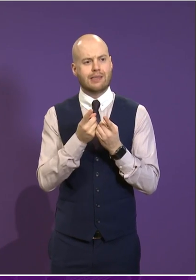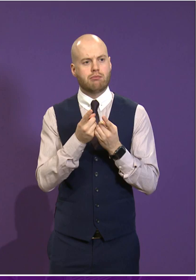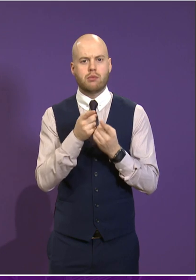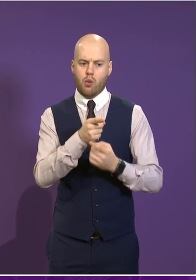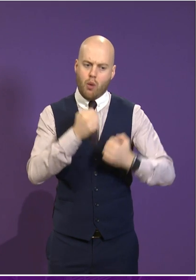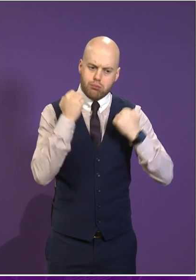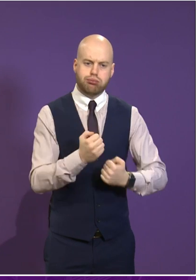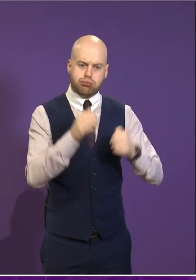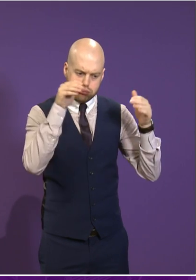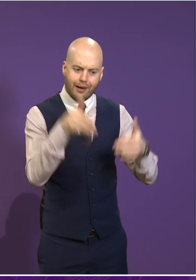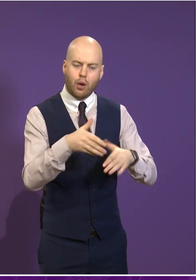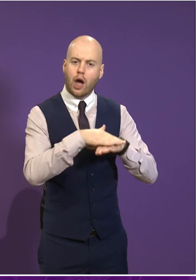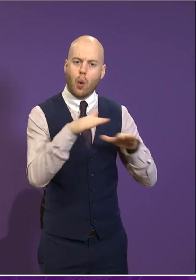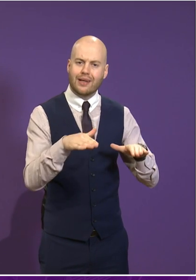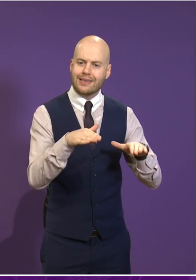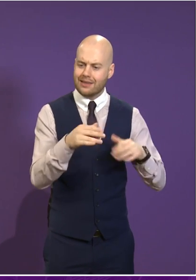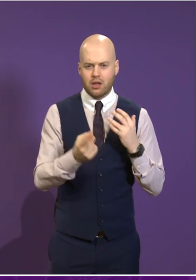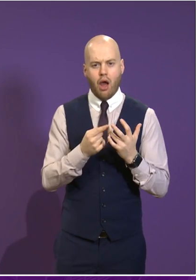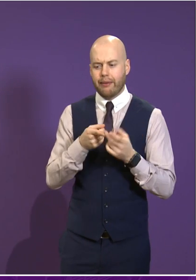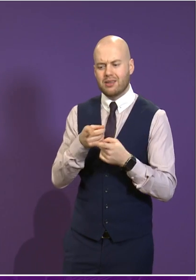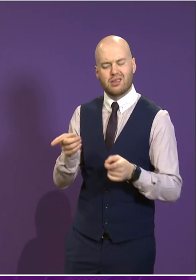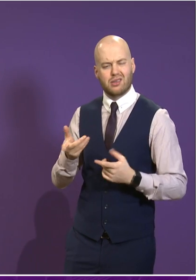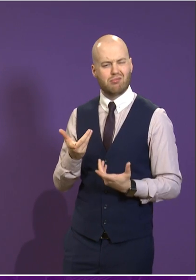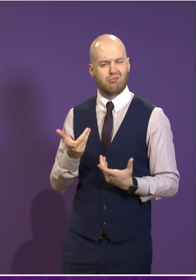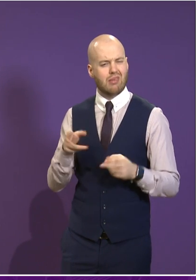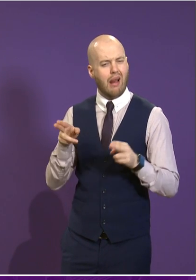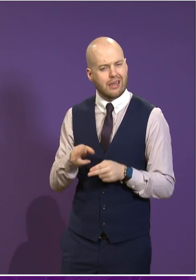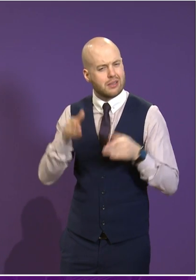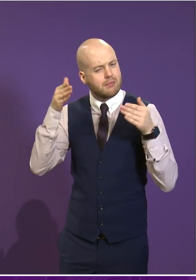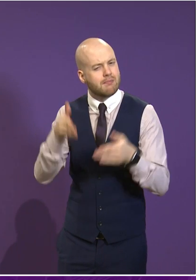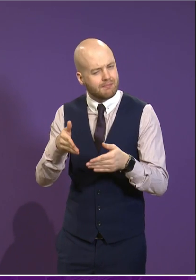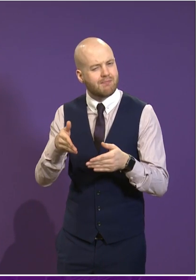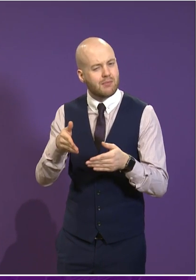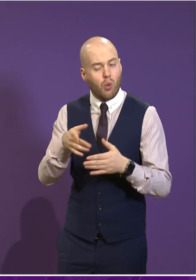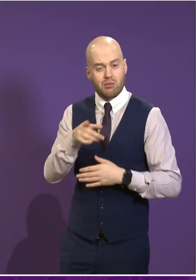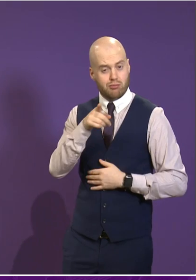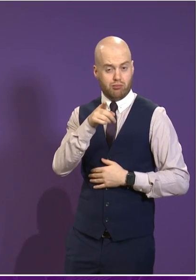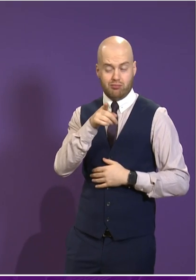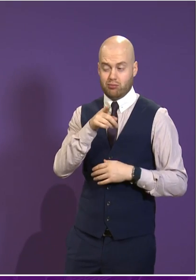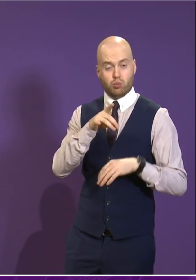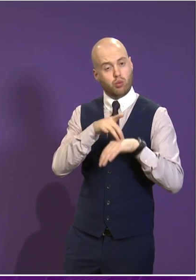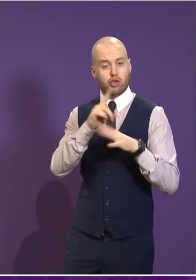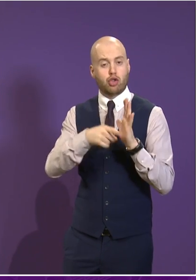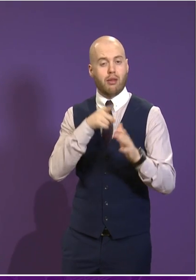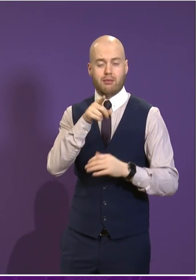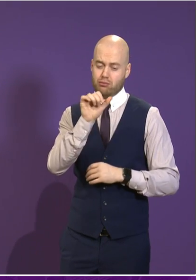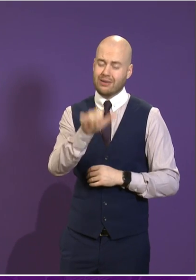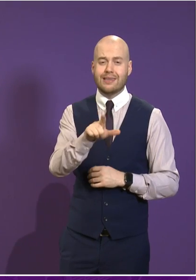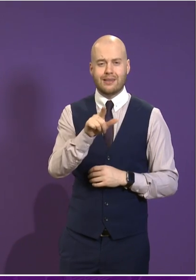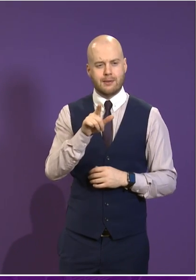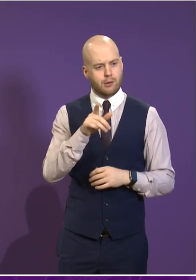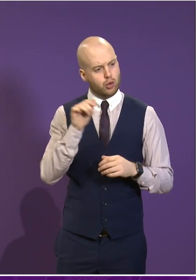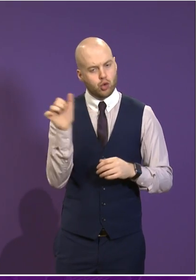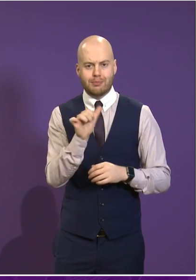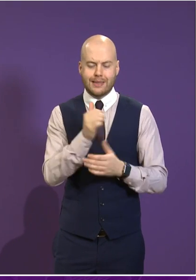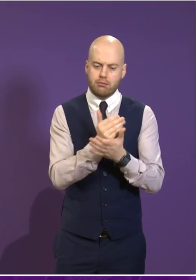others. And you're right about when you drill into that, what does that actually mean? And I know that the Funding Council took a very proactive role in